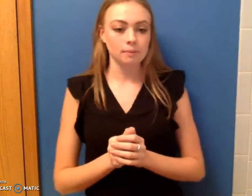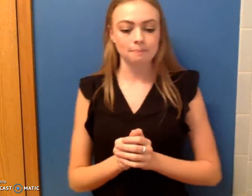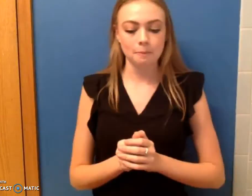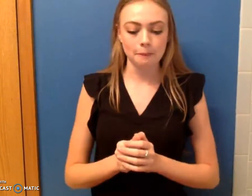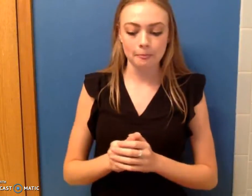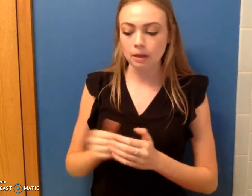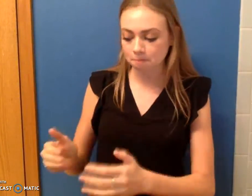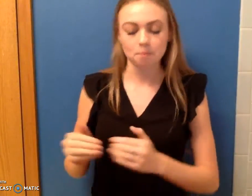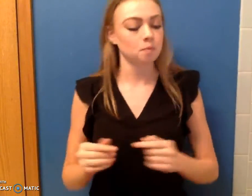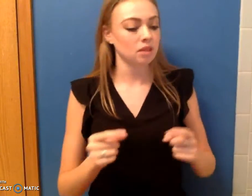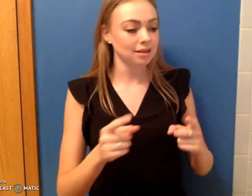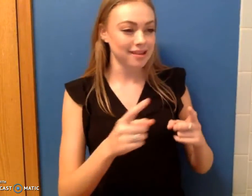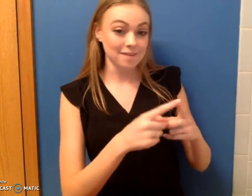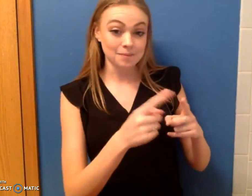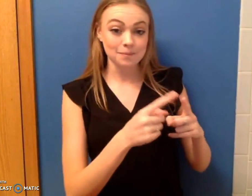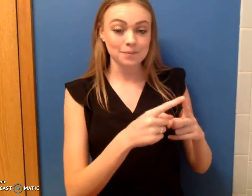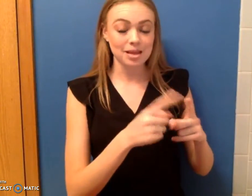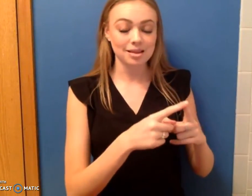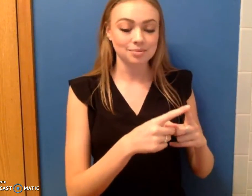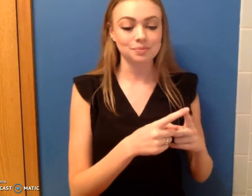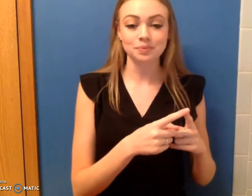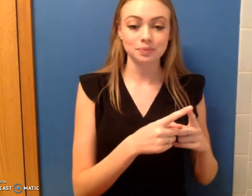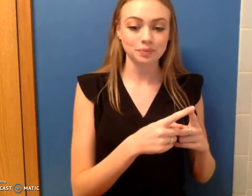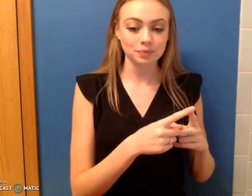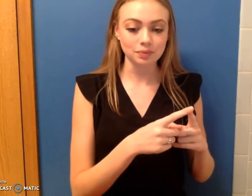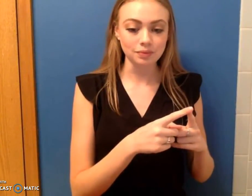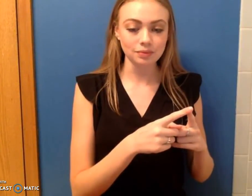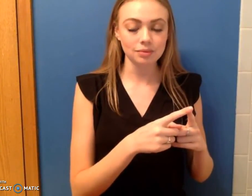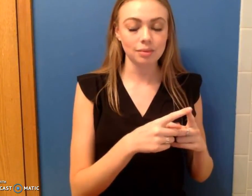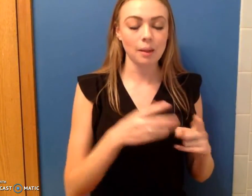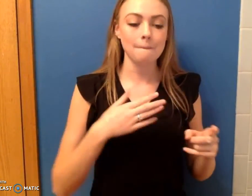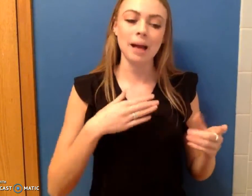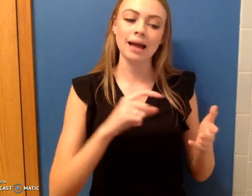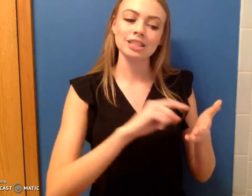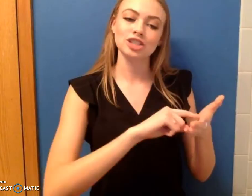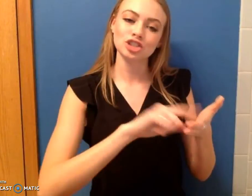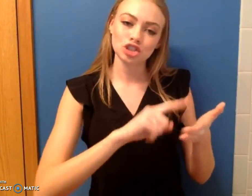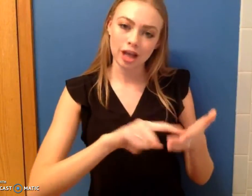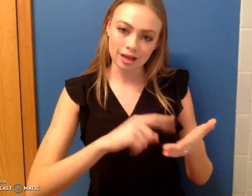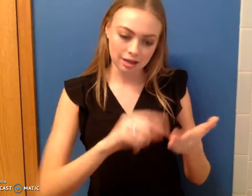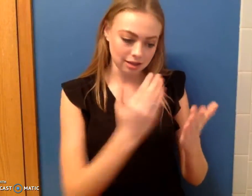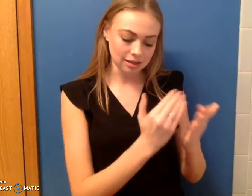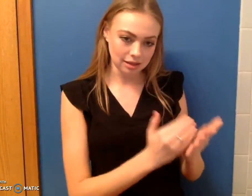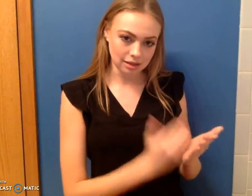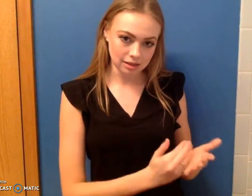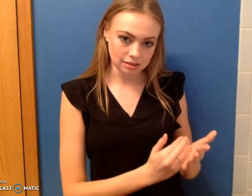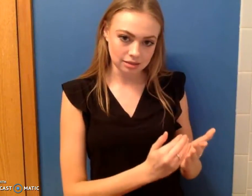thing we have is our checklist to write